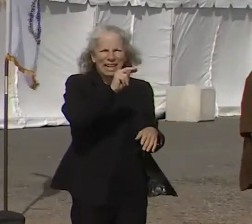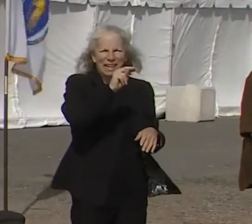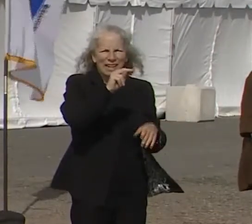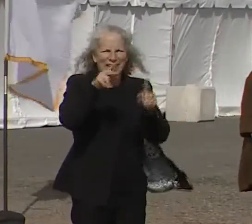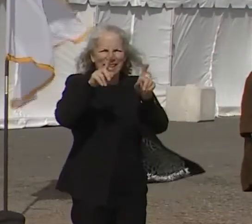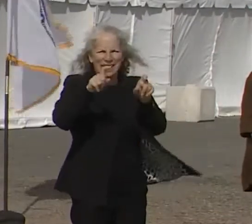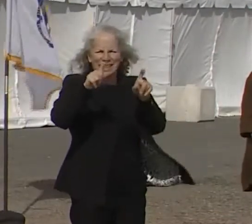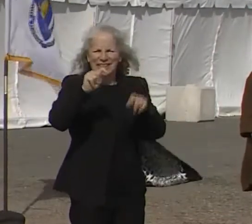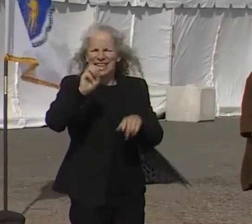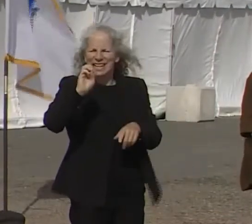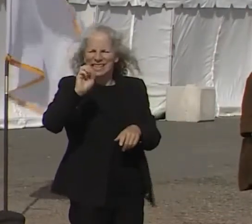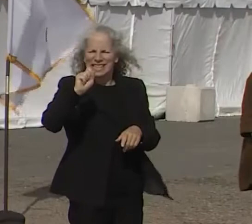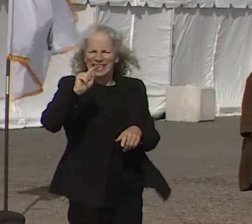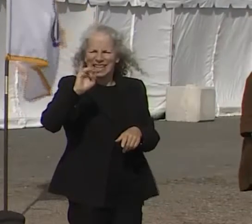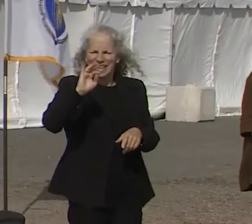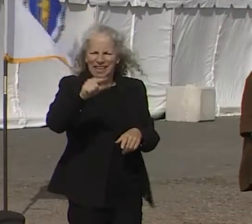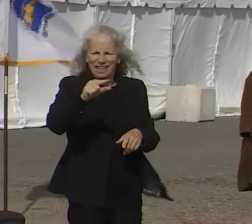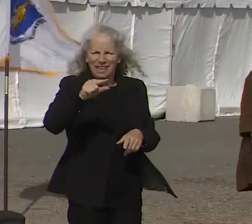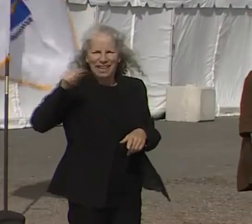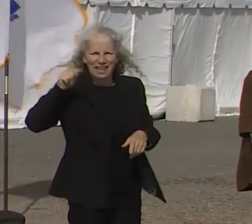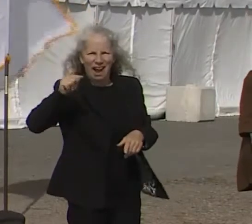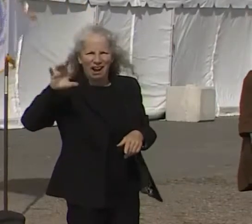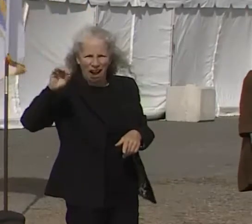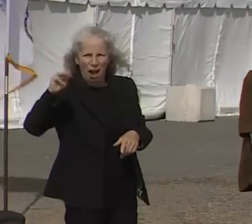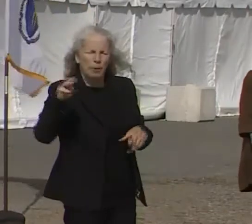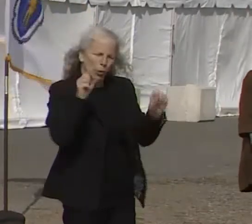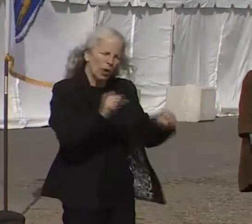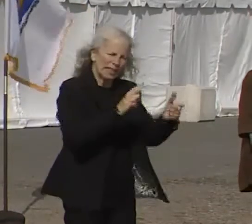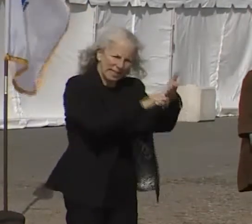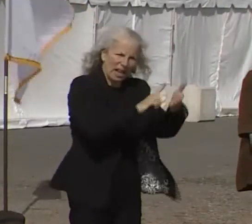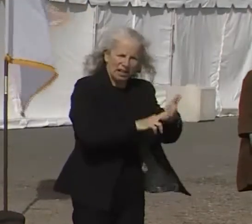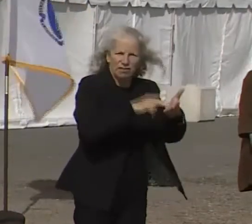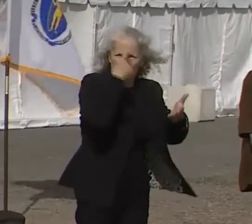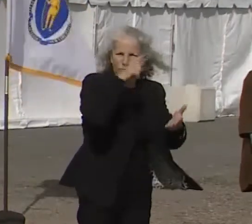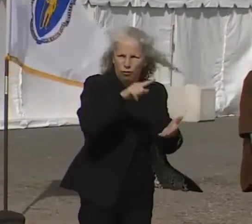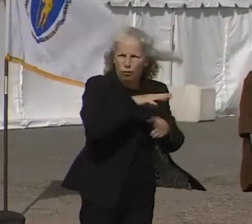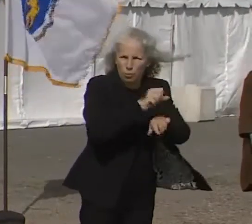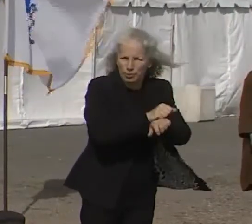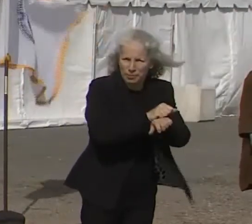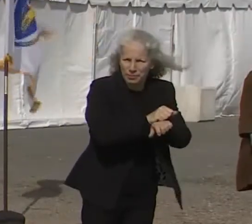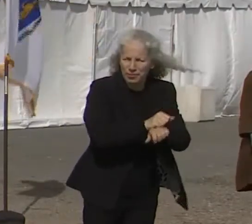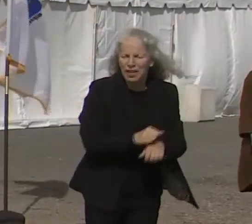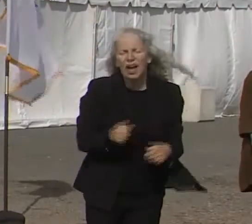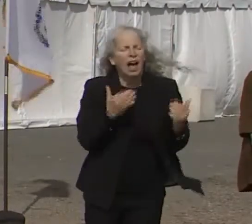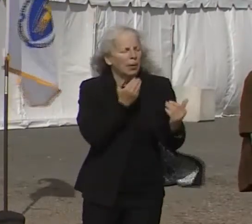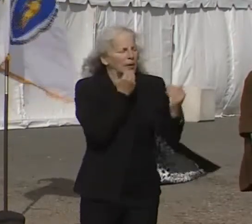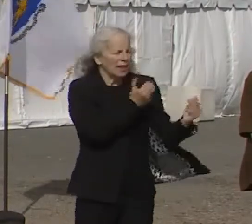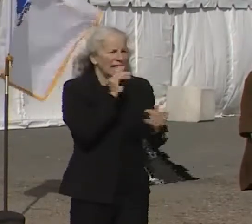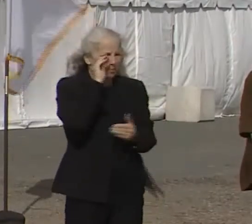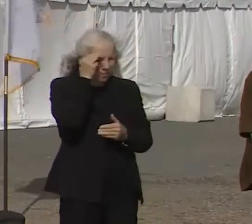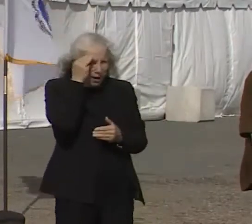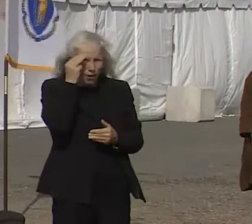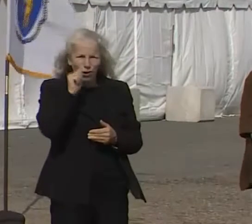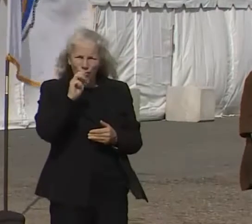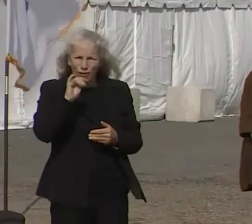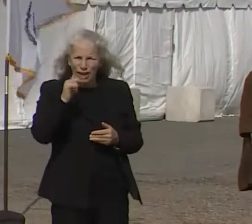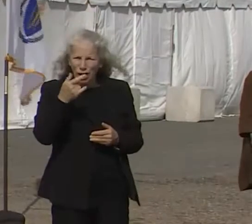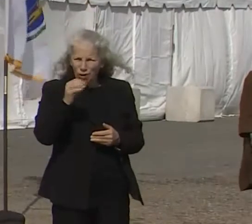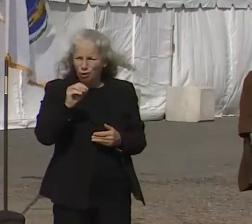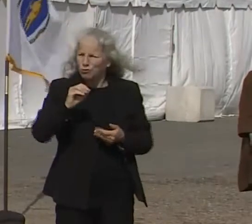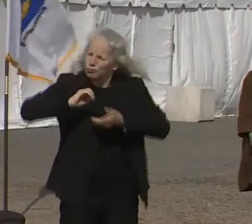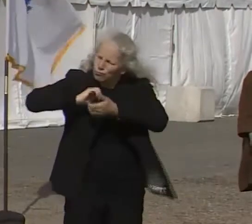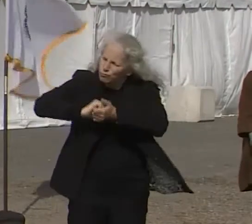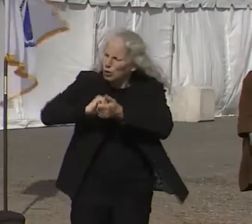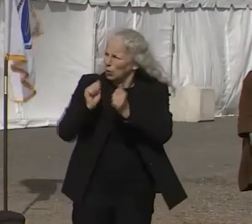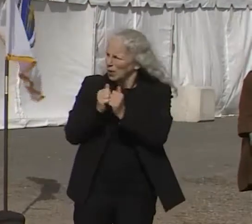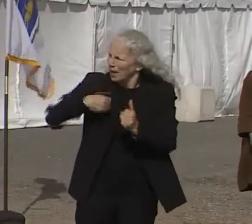beacontesting.com to register to get tested. Again, Mayor Arrigo, I want to thank you and your team for working with the command center to